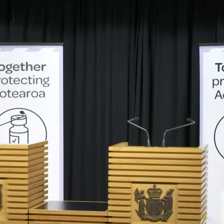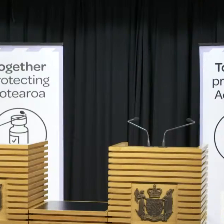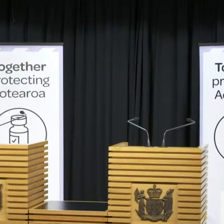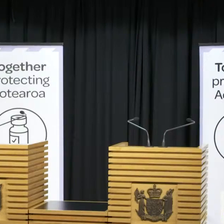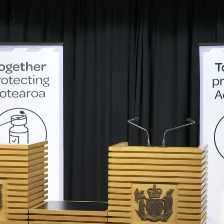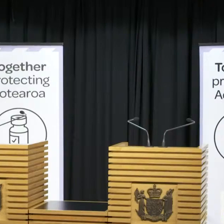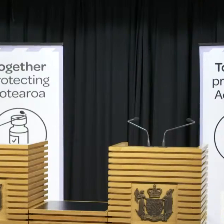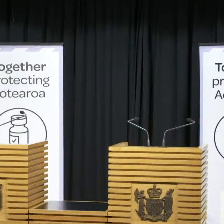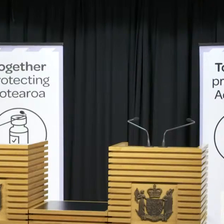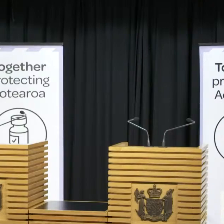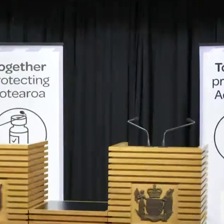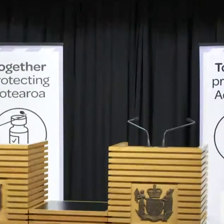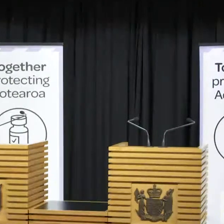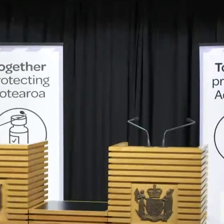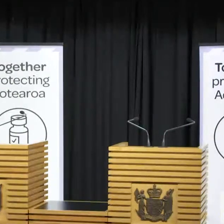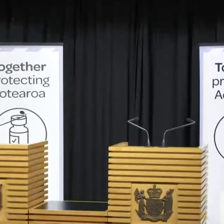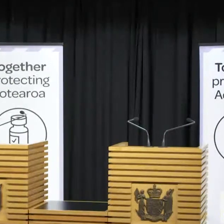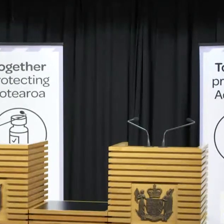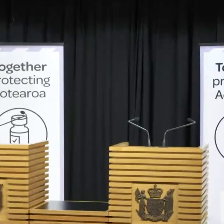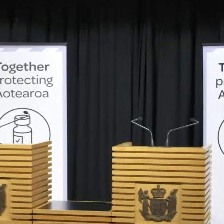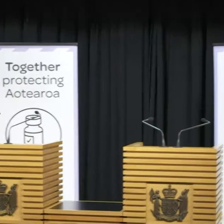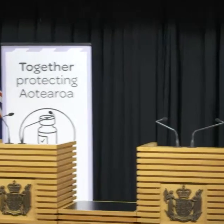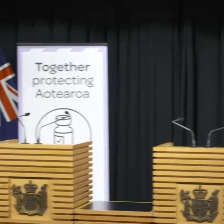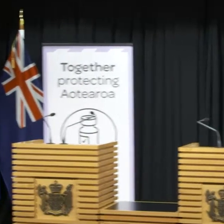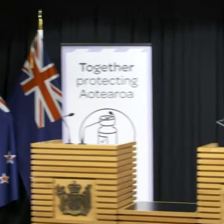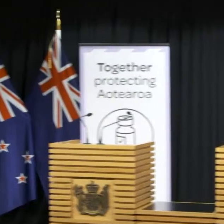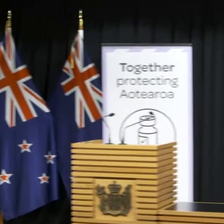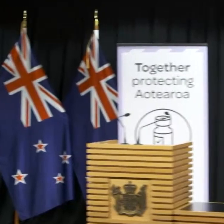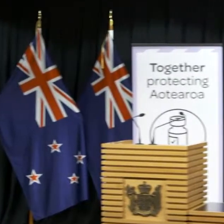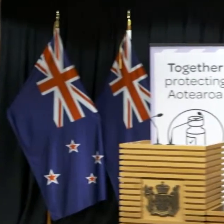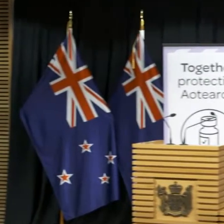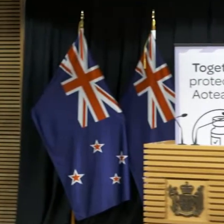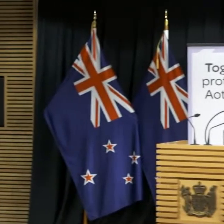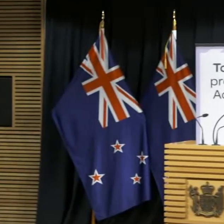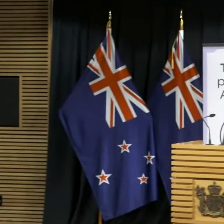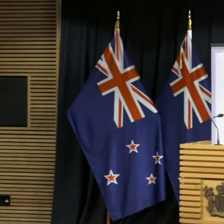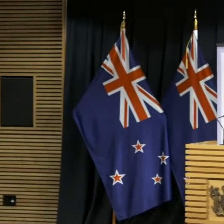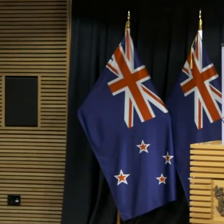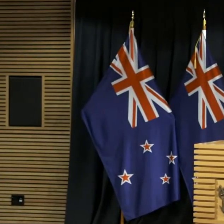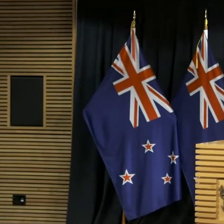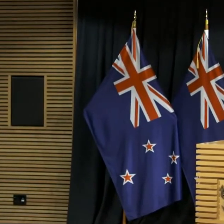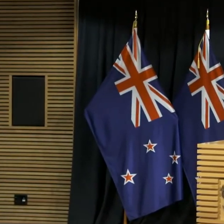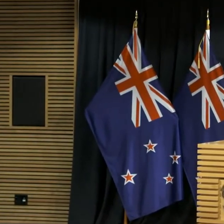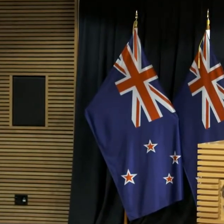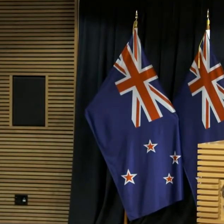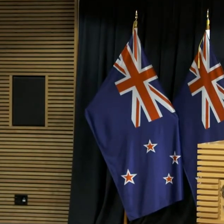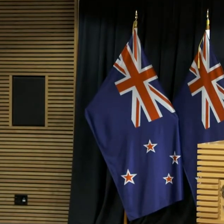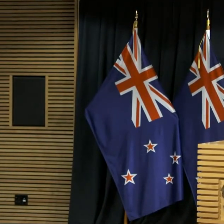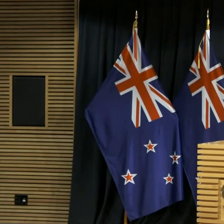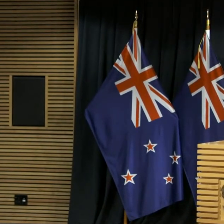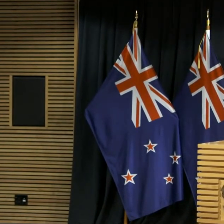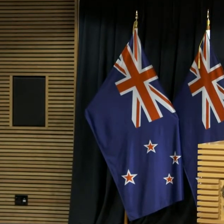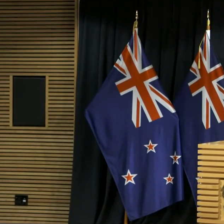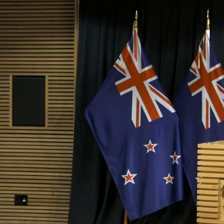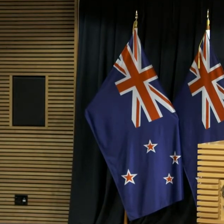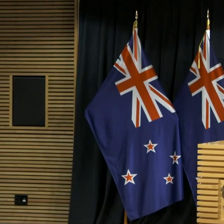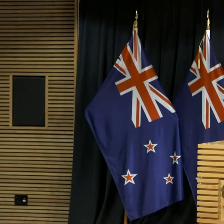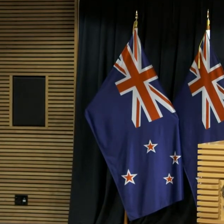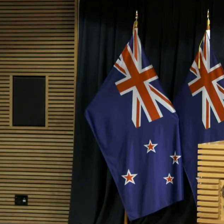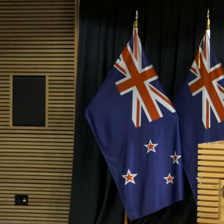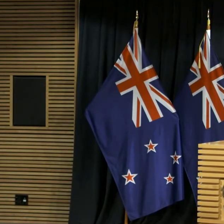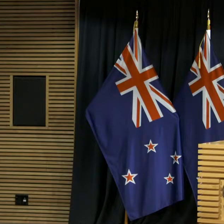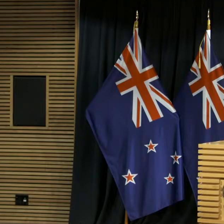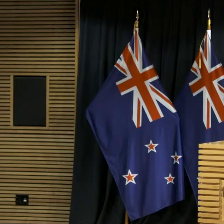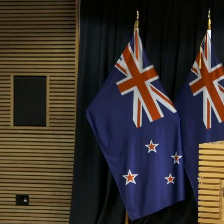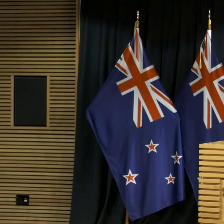known as 501s, return from Australia. What we're seeing is that the 501s are bringing more organised crime into